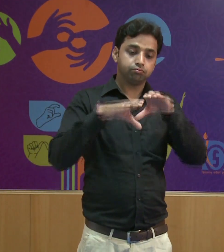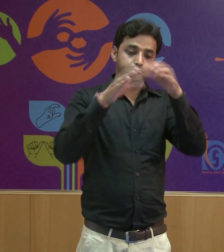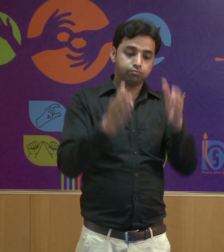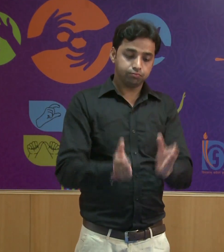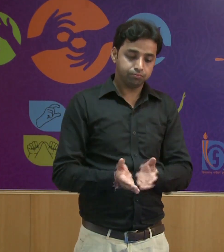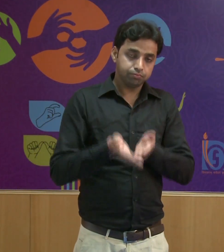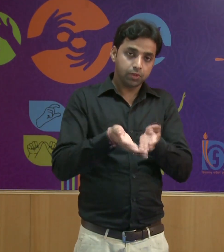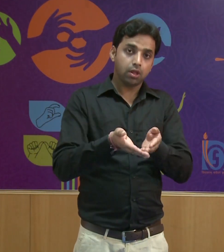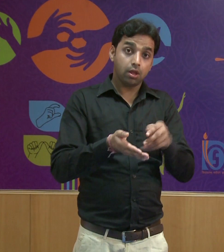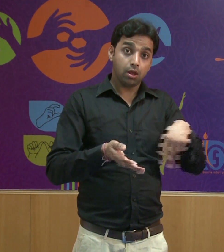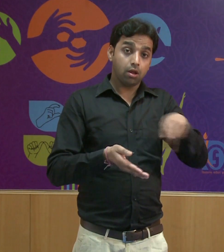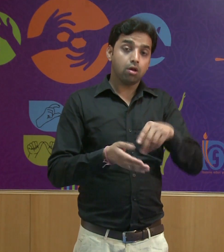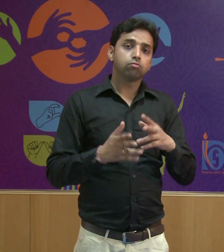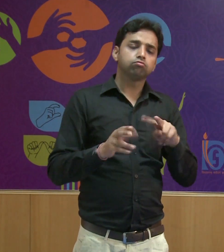found from many places.